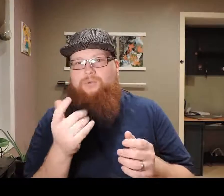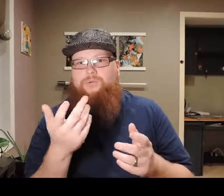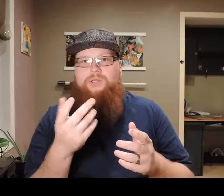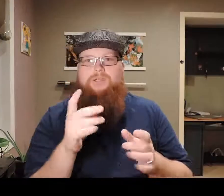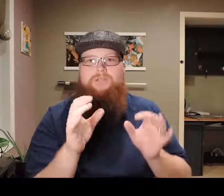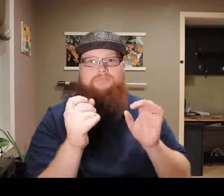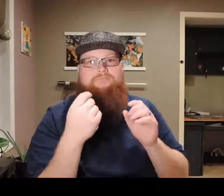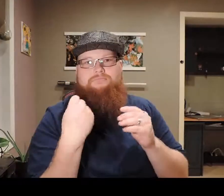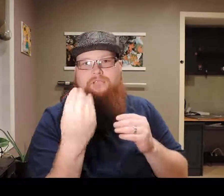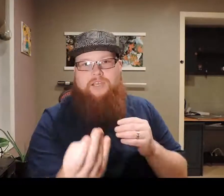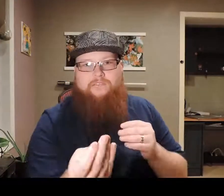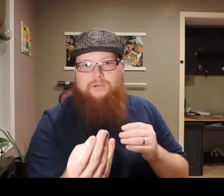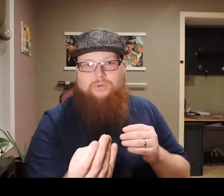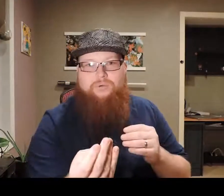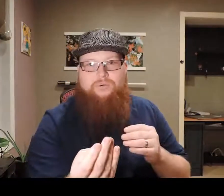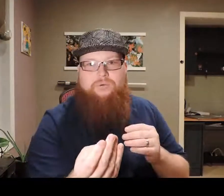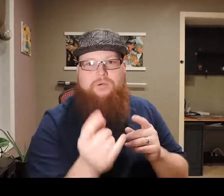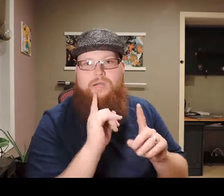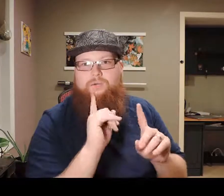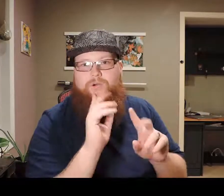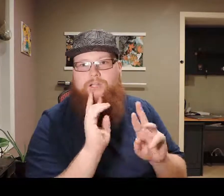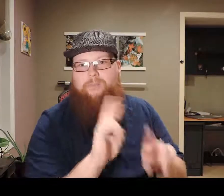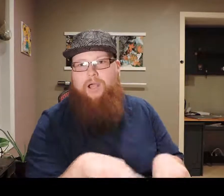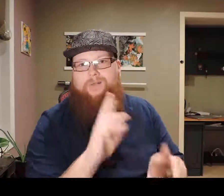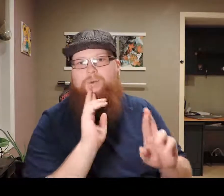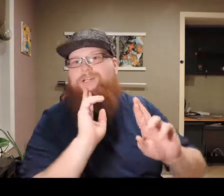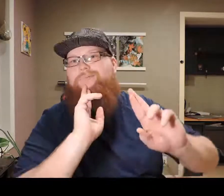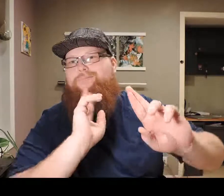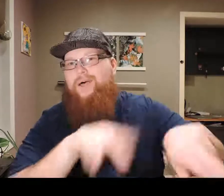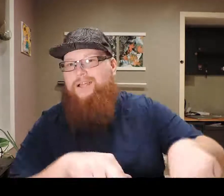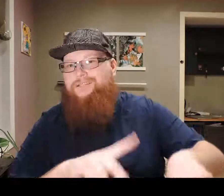to give you a response.